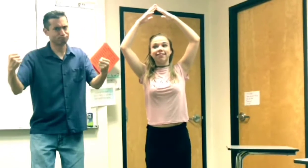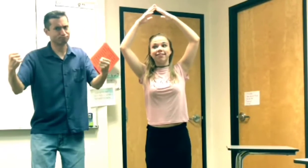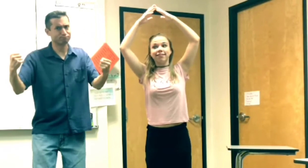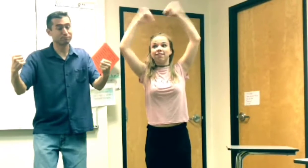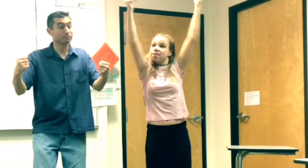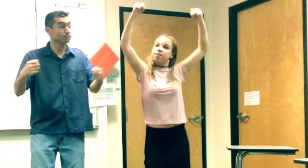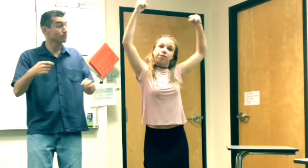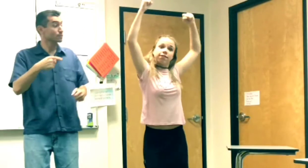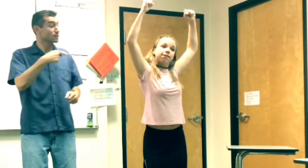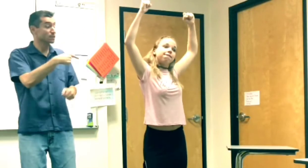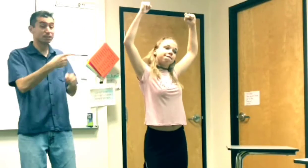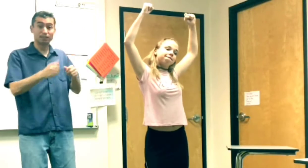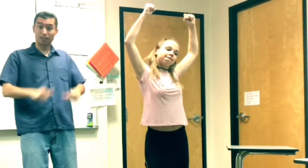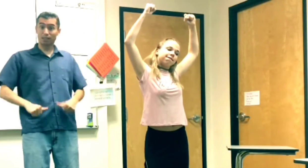Oh boy, what you doing?